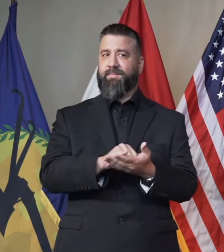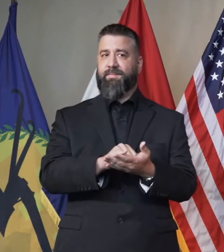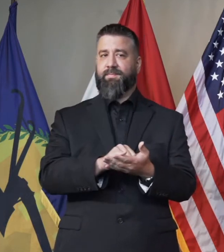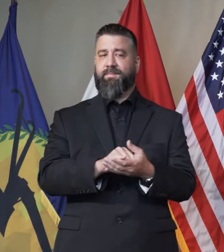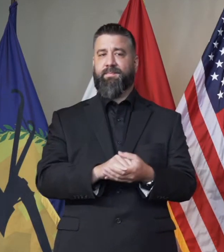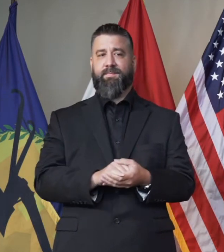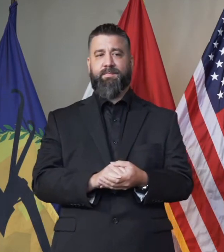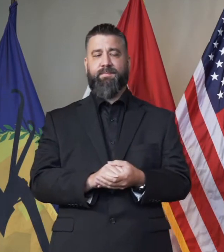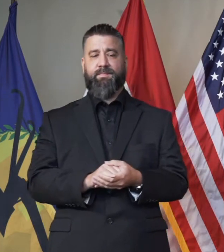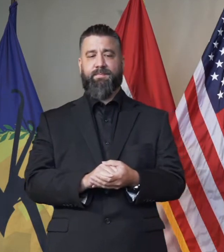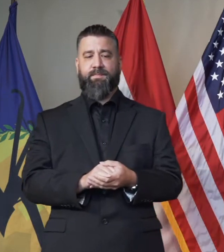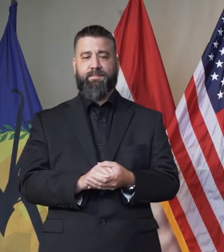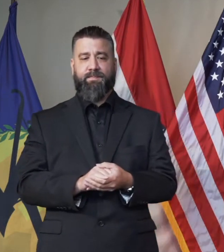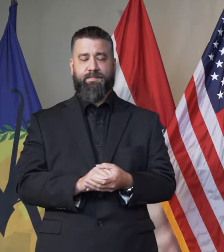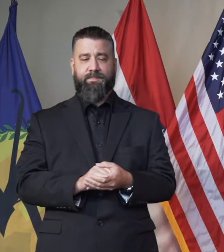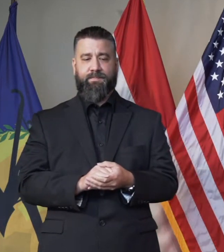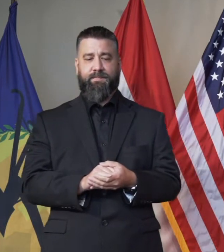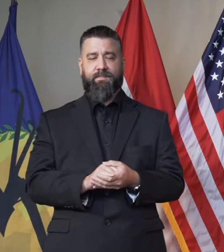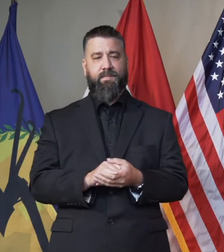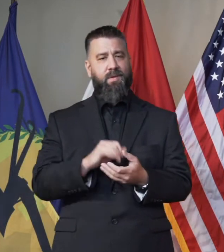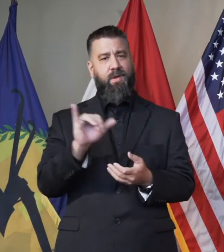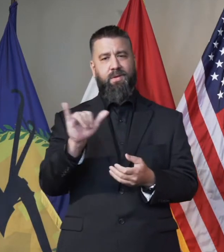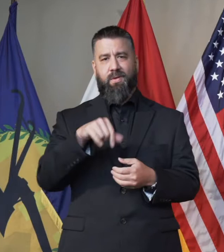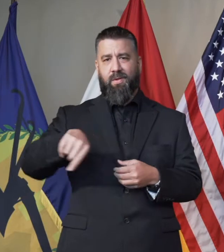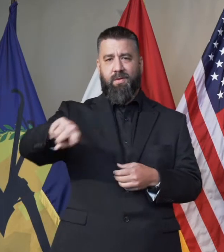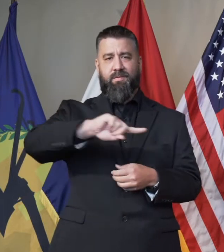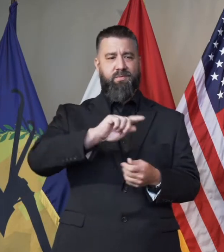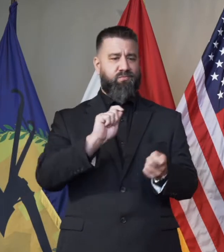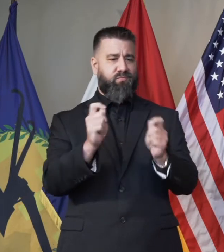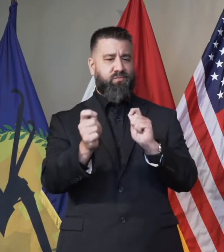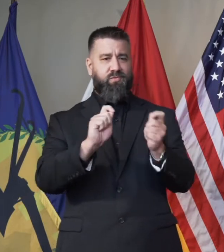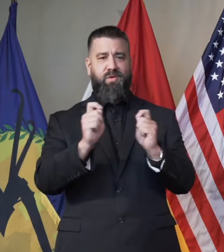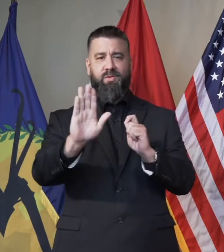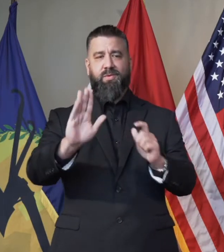distancing, and for adjusting your lives to keep our community safe.